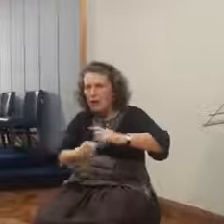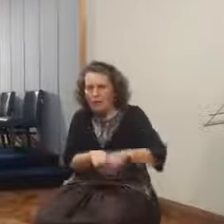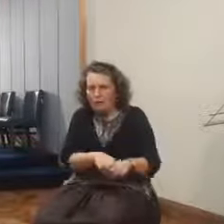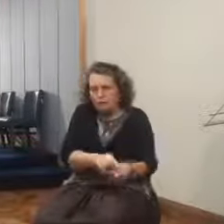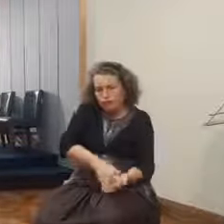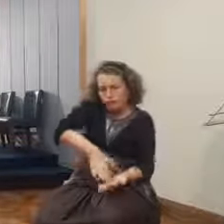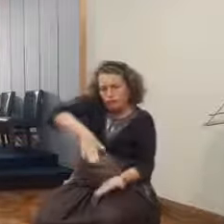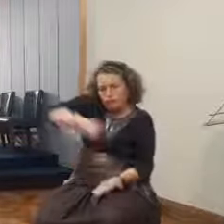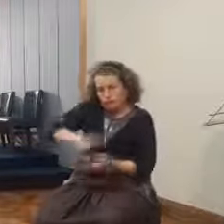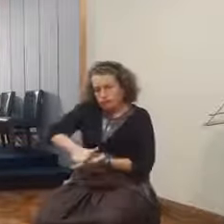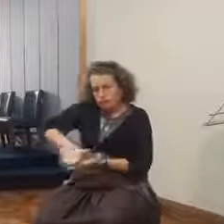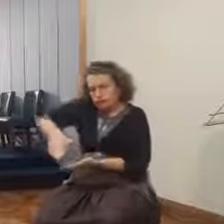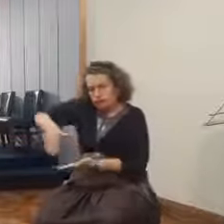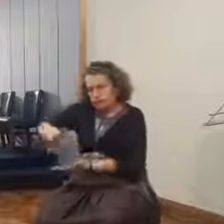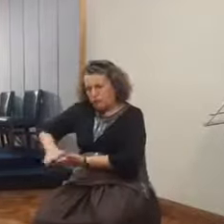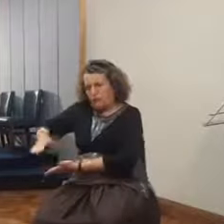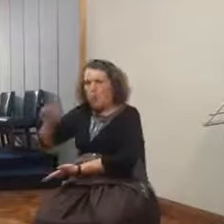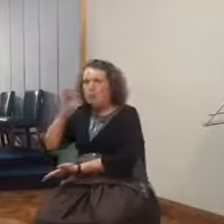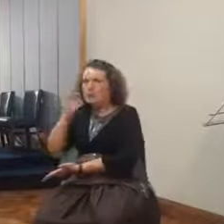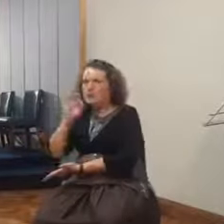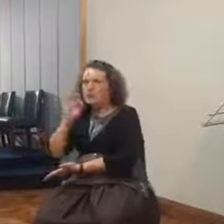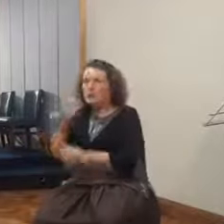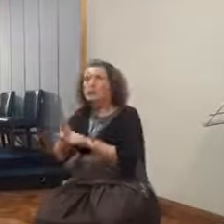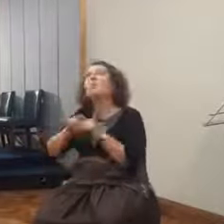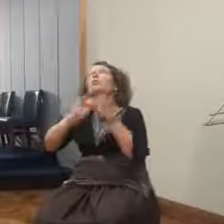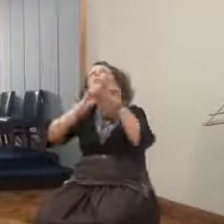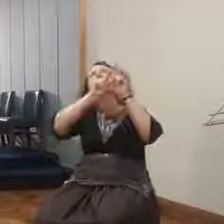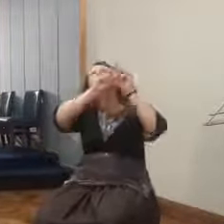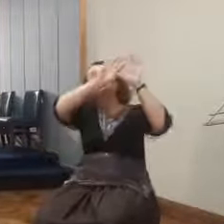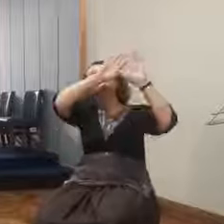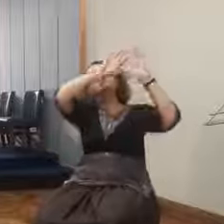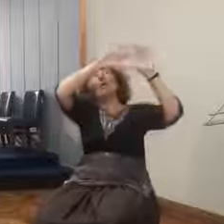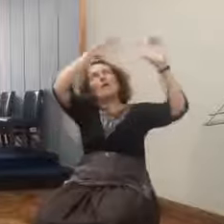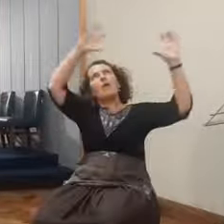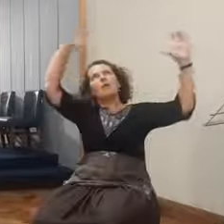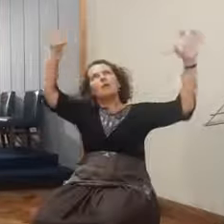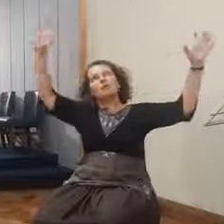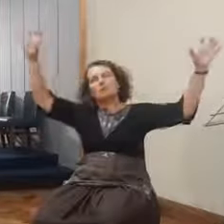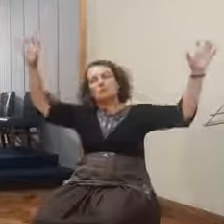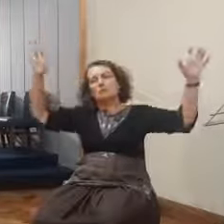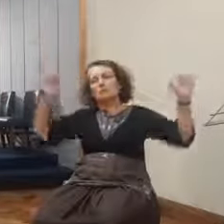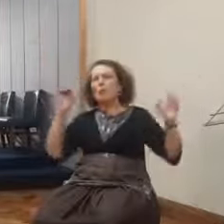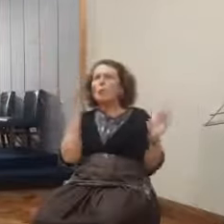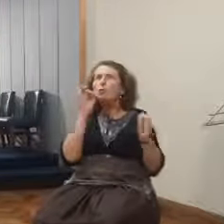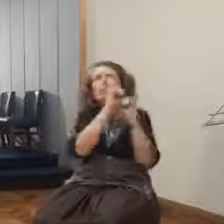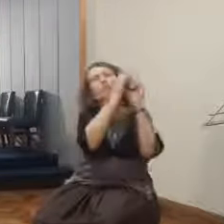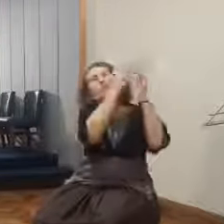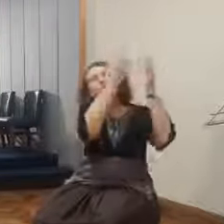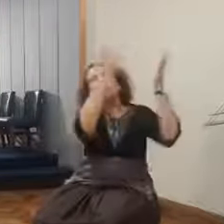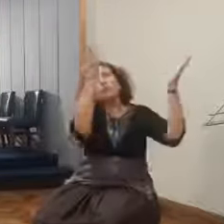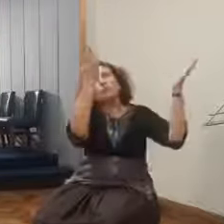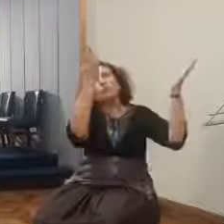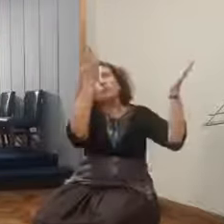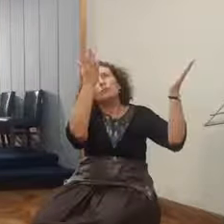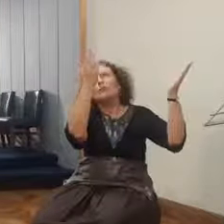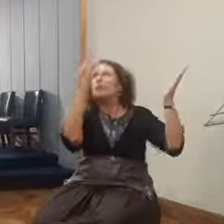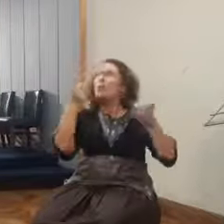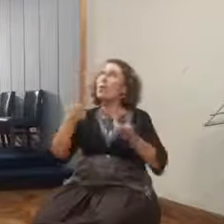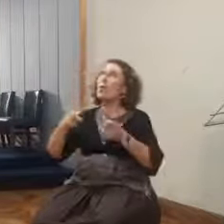vast resources of waters in the heavens are kept in their place. It's a great theme of the